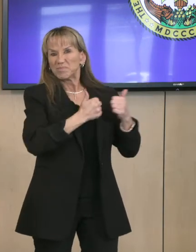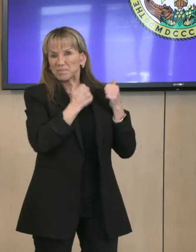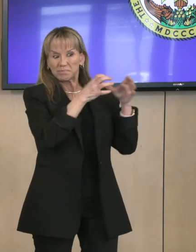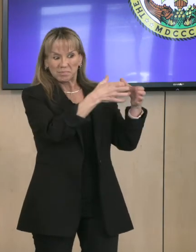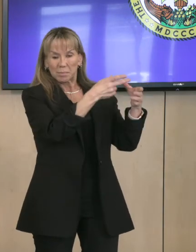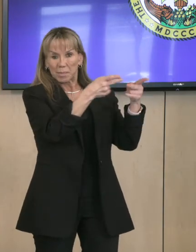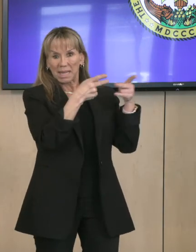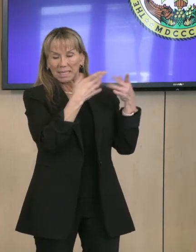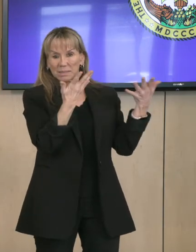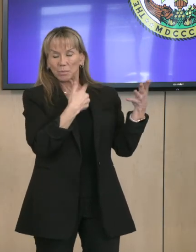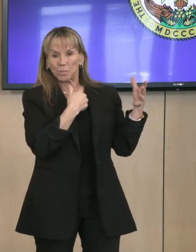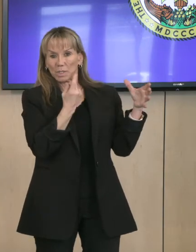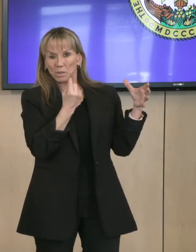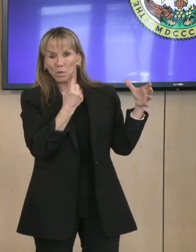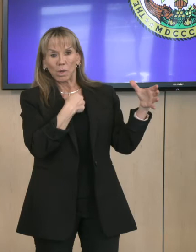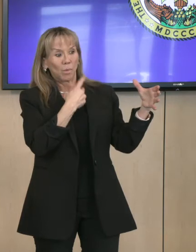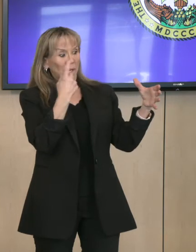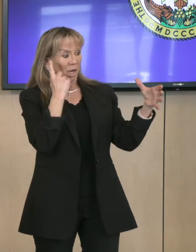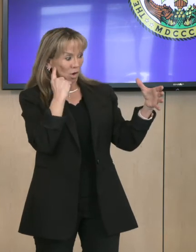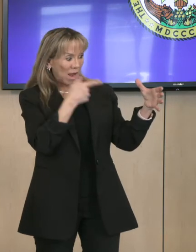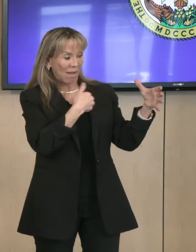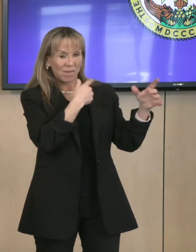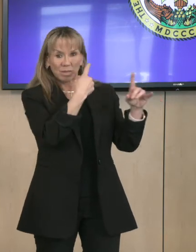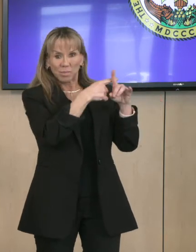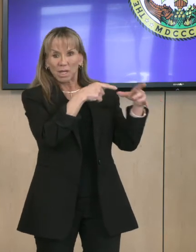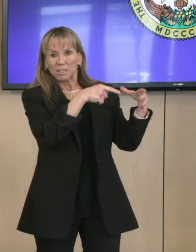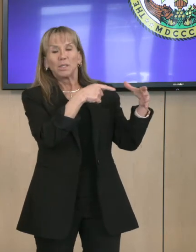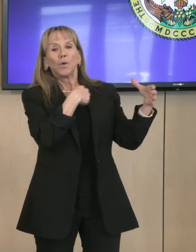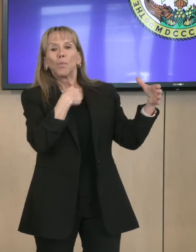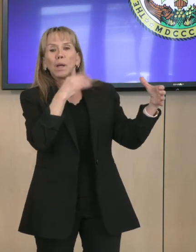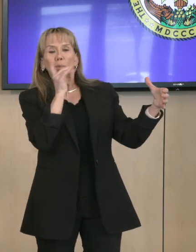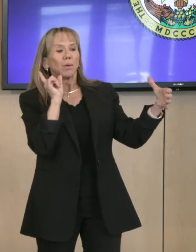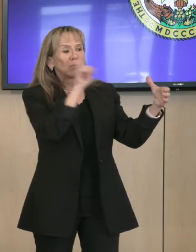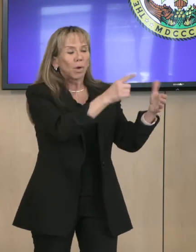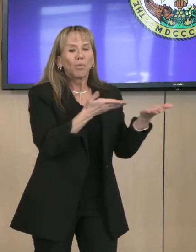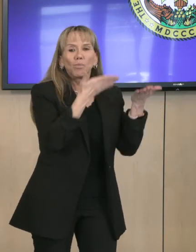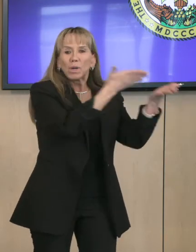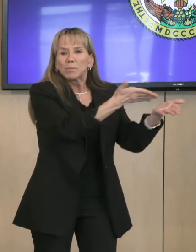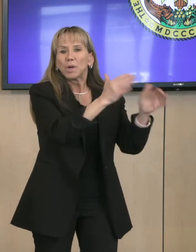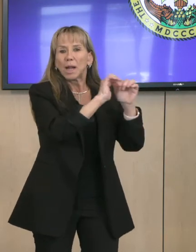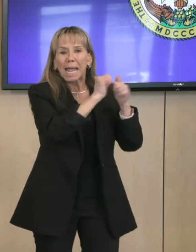and provide recommendations on infection control,